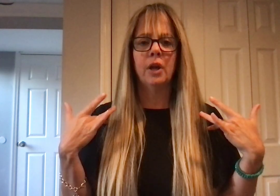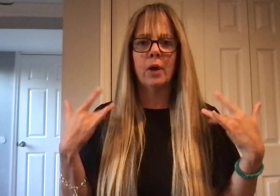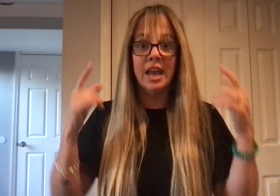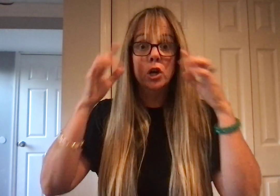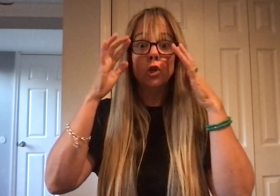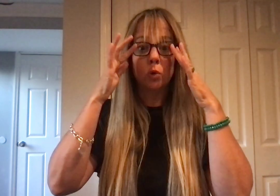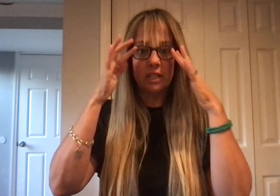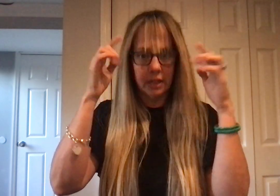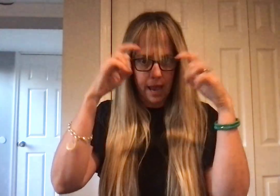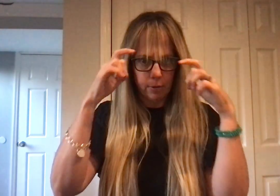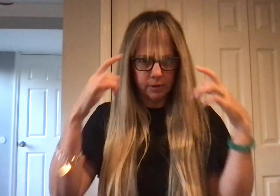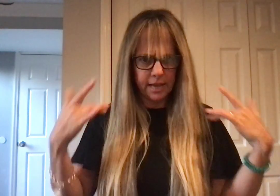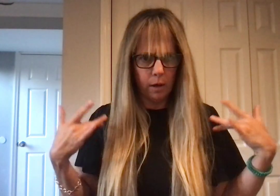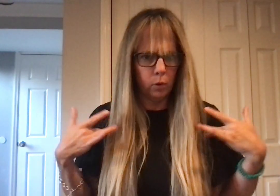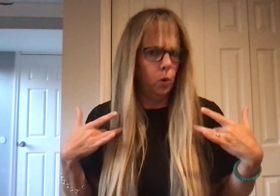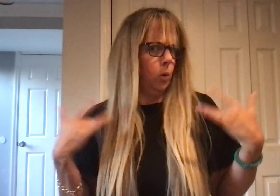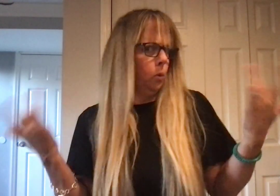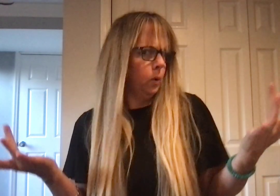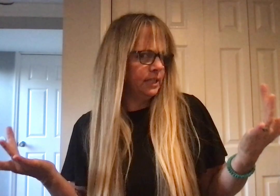Okay, so still eyebrows down. What's up?